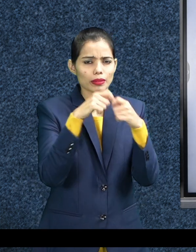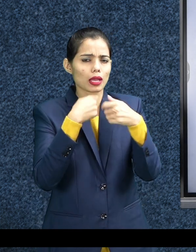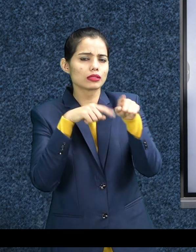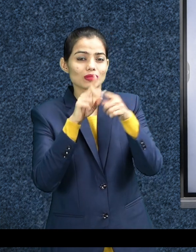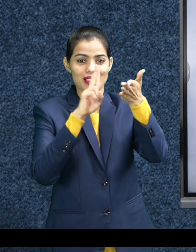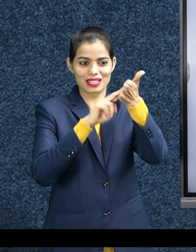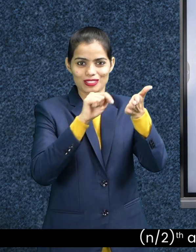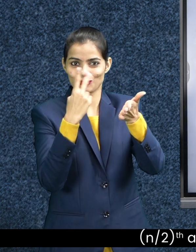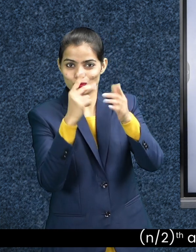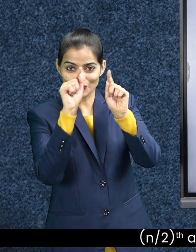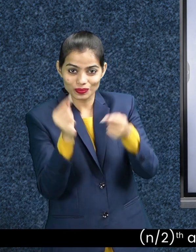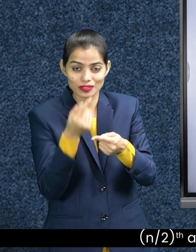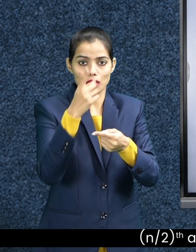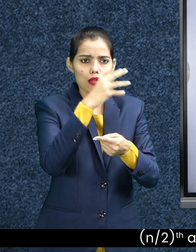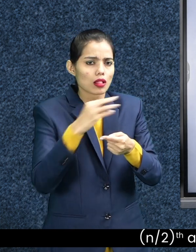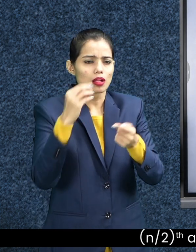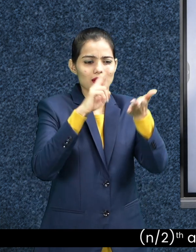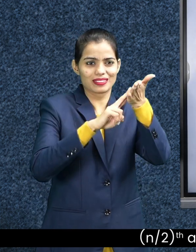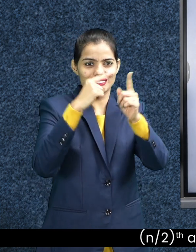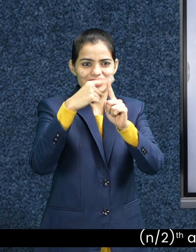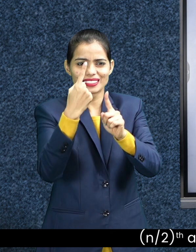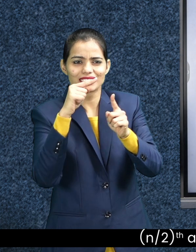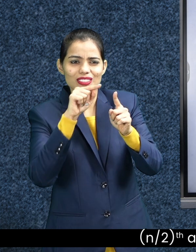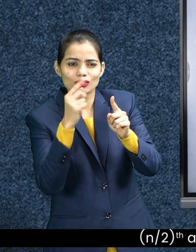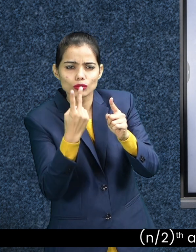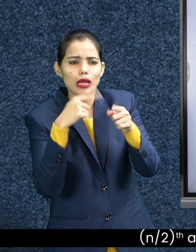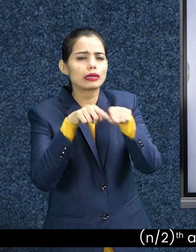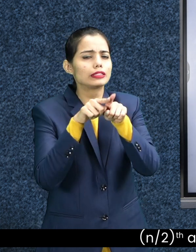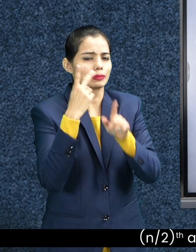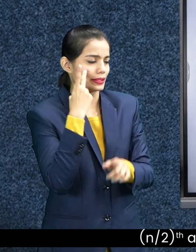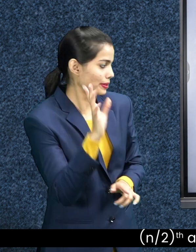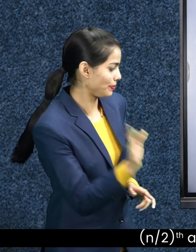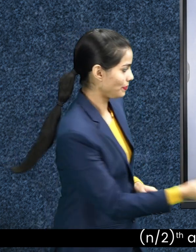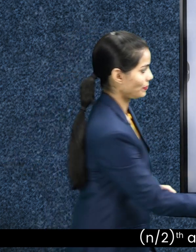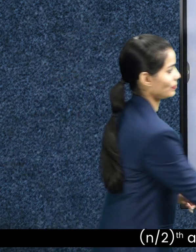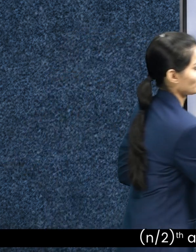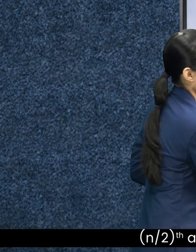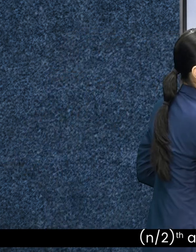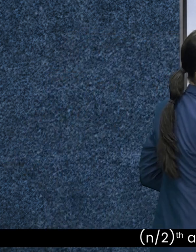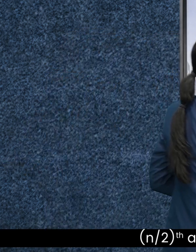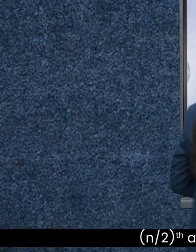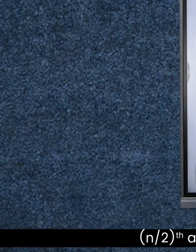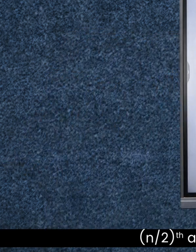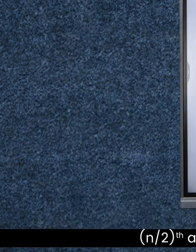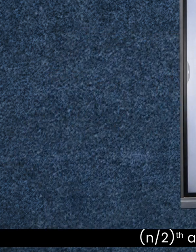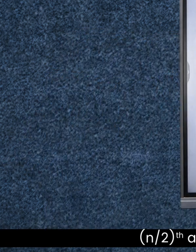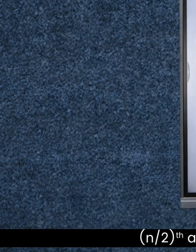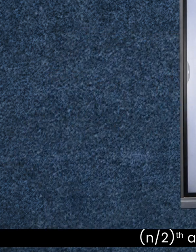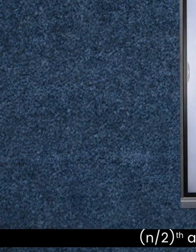terms, that is n by 2th and the n plus 1 by 2th, that is 16 by 2 and 16 plus 1